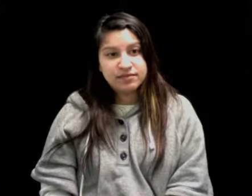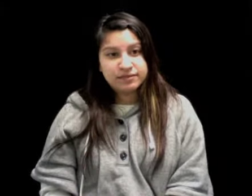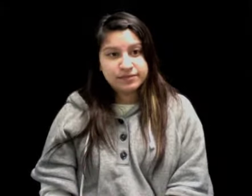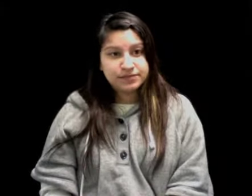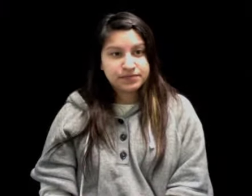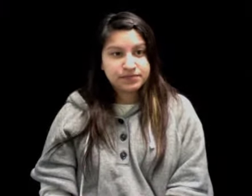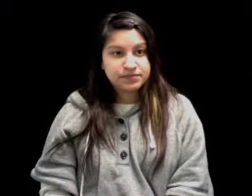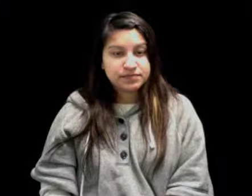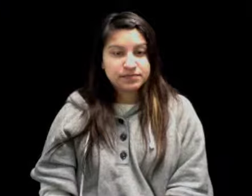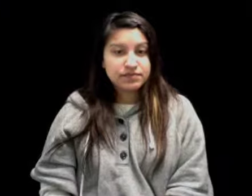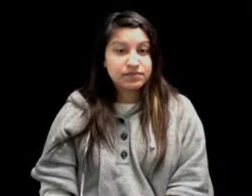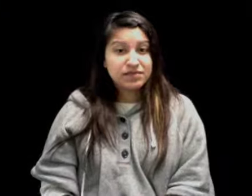place.